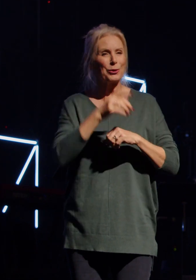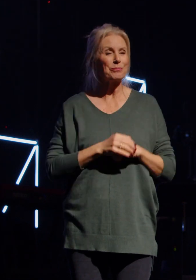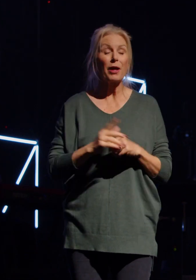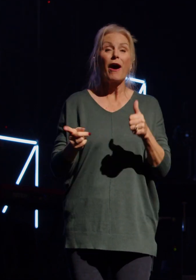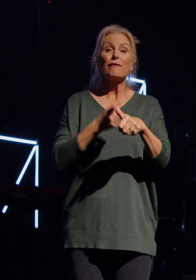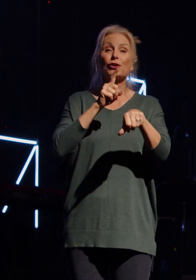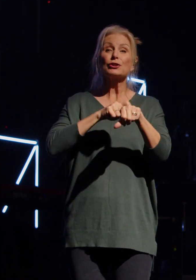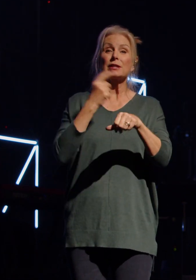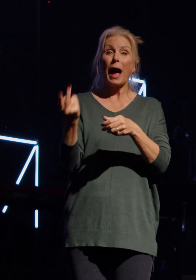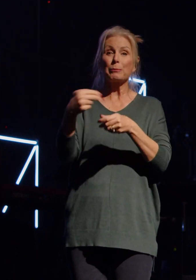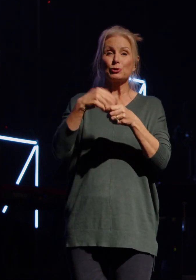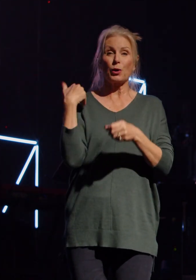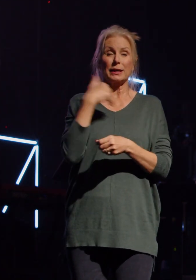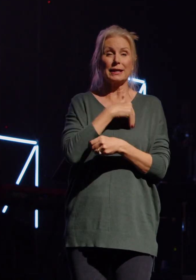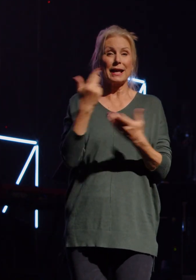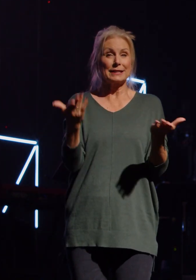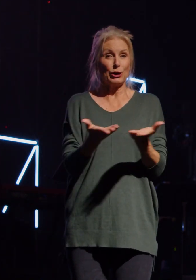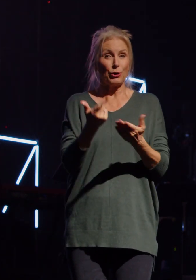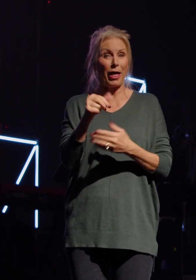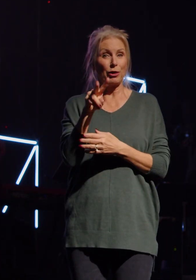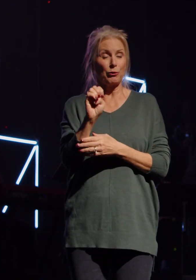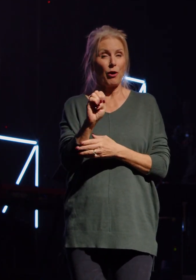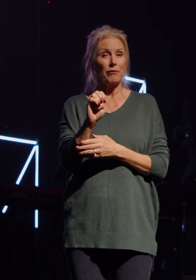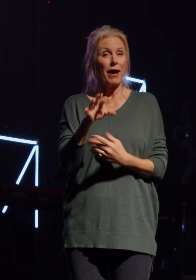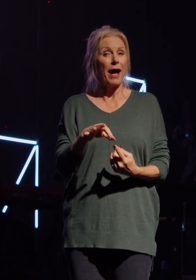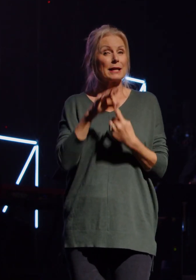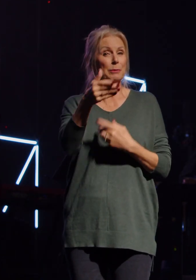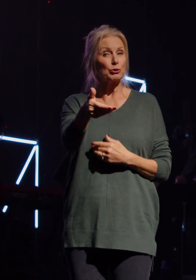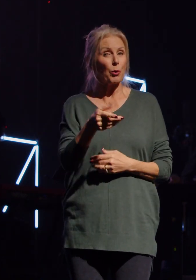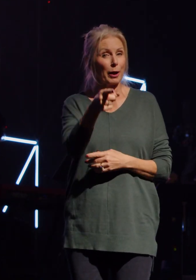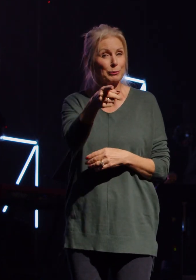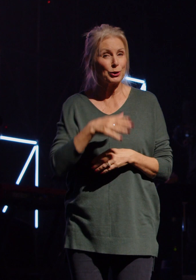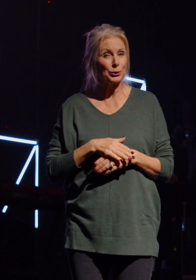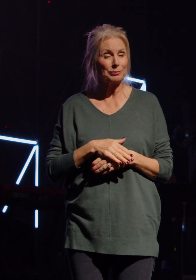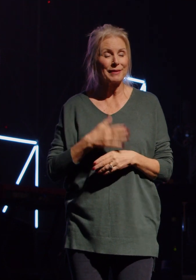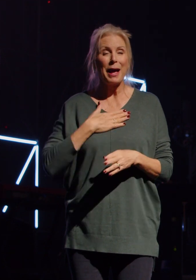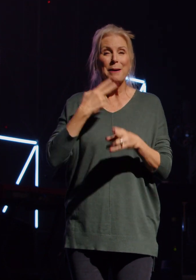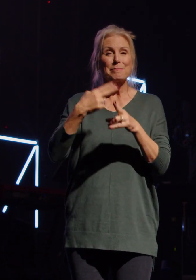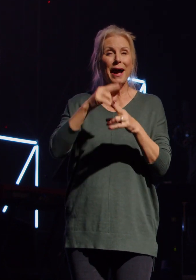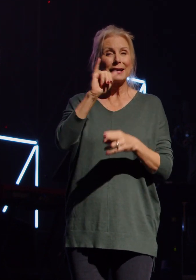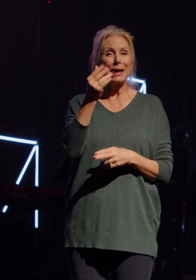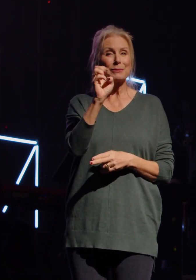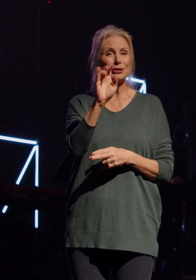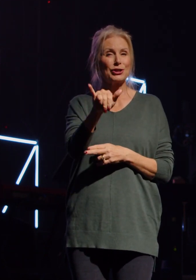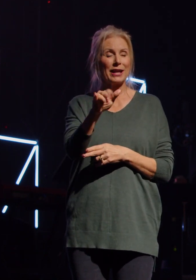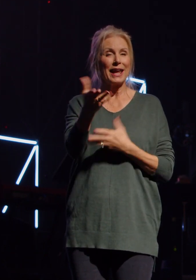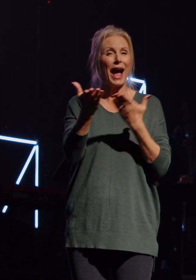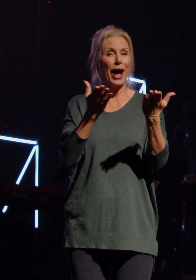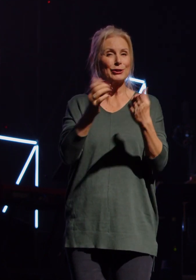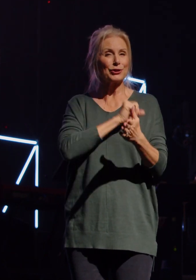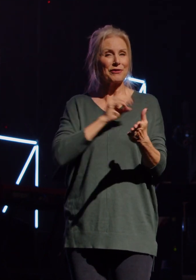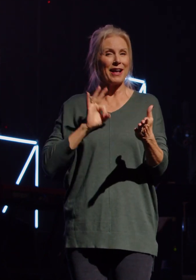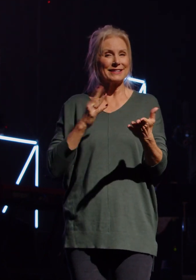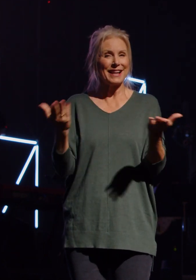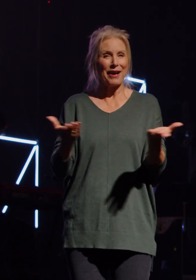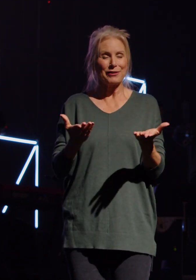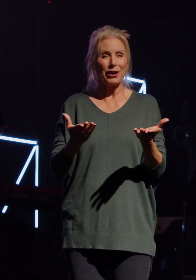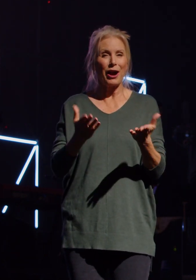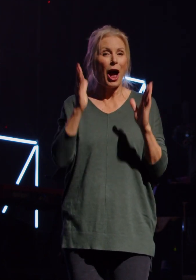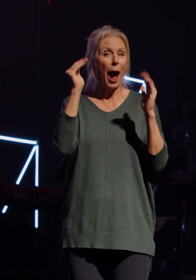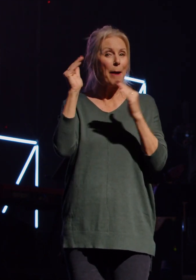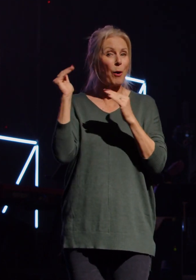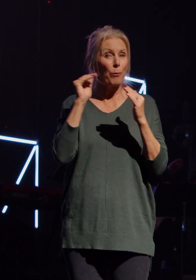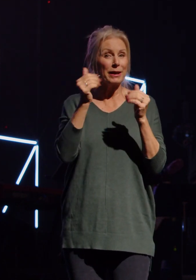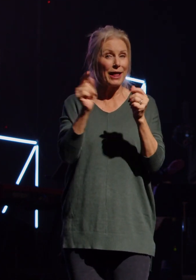first time joining us here at The Grove, we want to say a special welcome to you. My name is Jenny, and I get to serve on staff here. We hope you've already gotten to meet